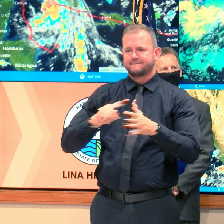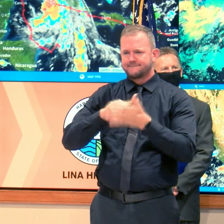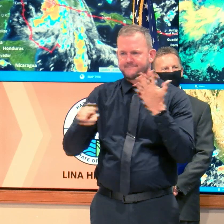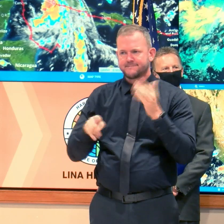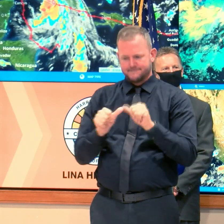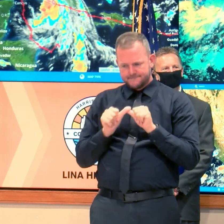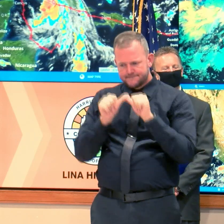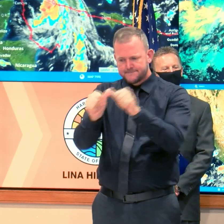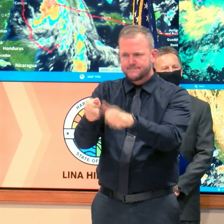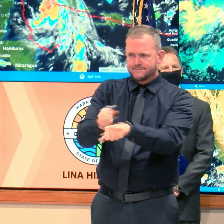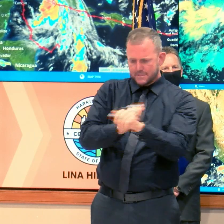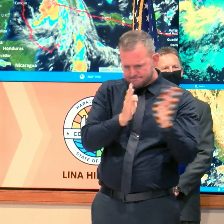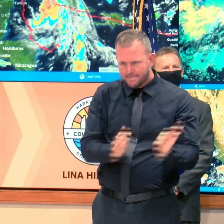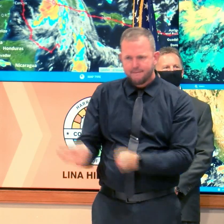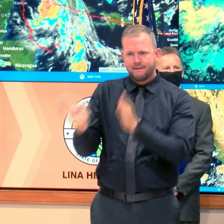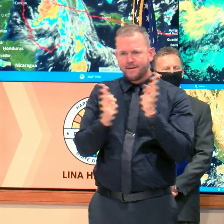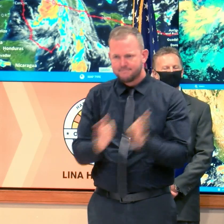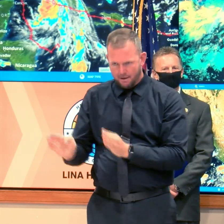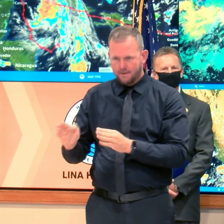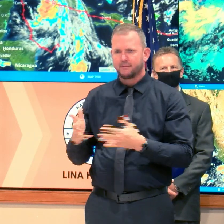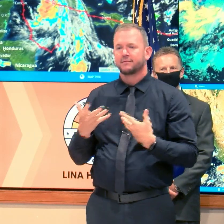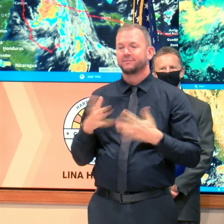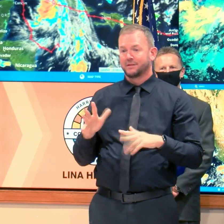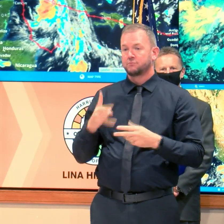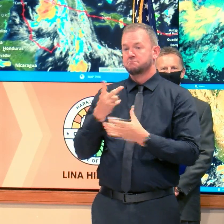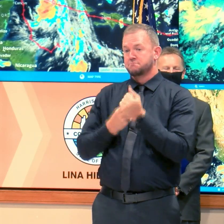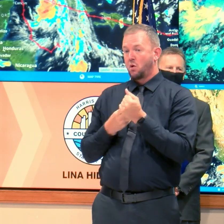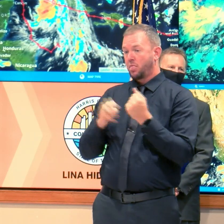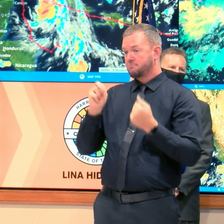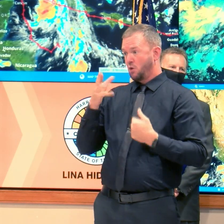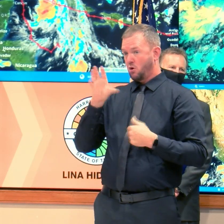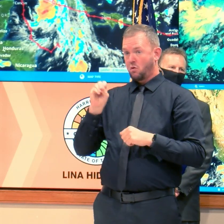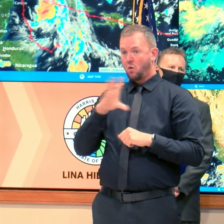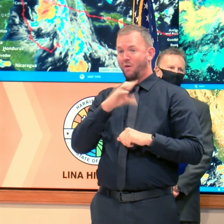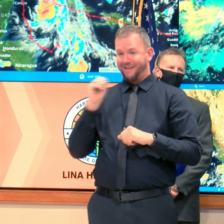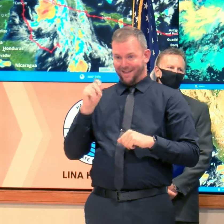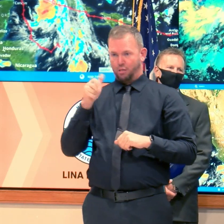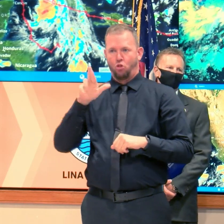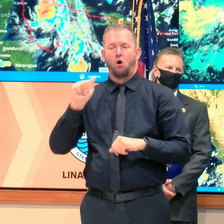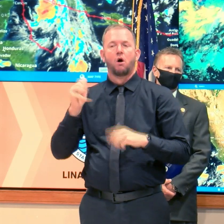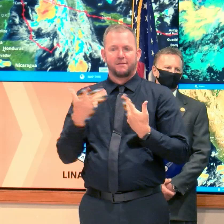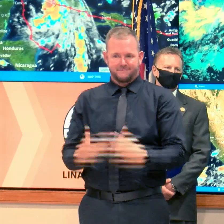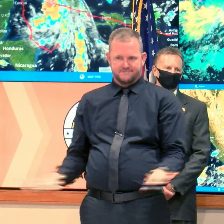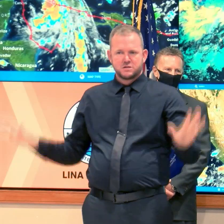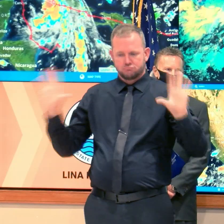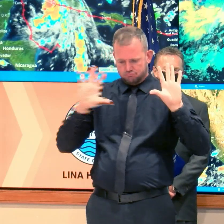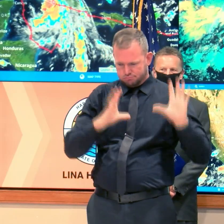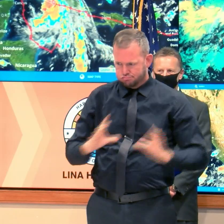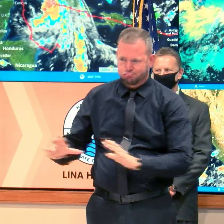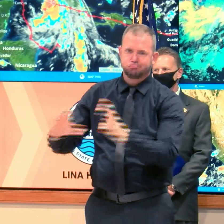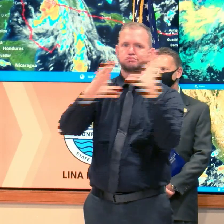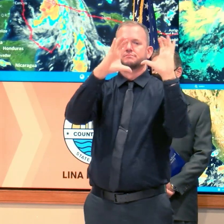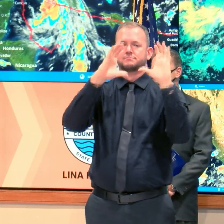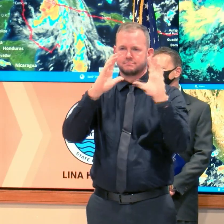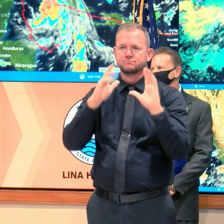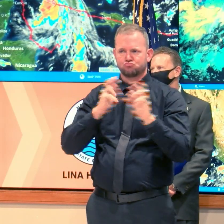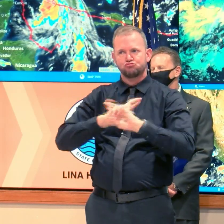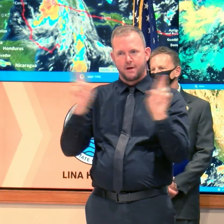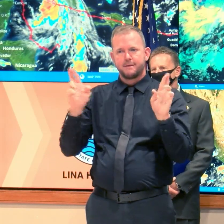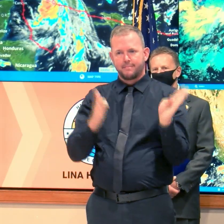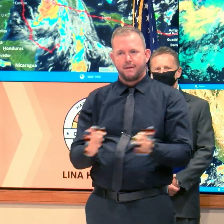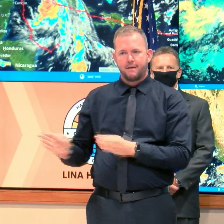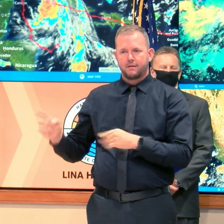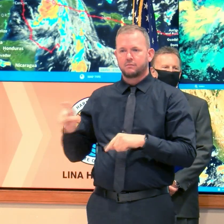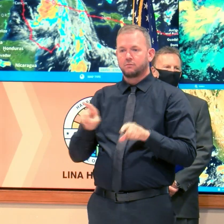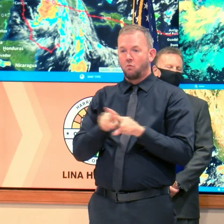until both of these storms have passed through our area. Chief Pena is also here with the Houston Fire Department, and I want